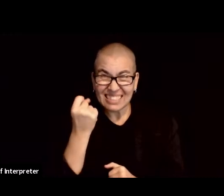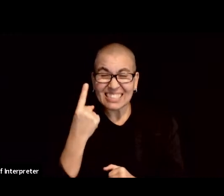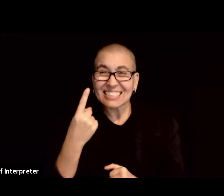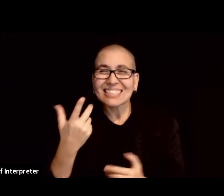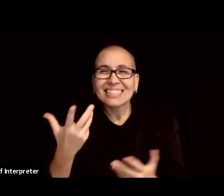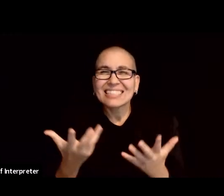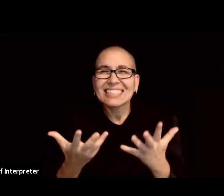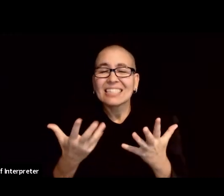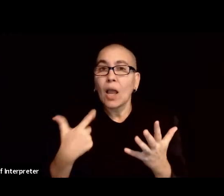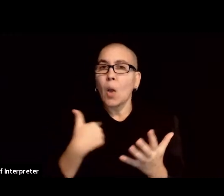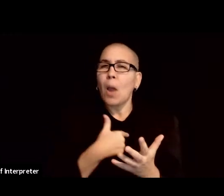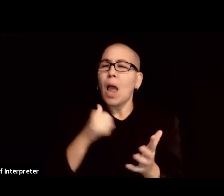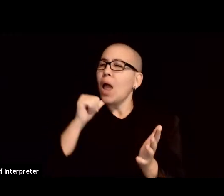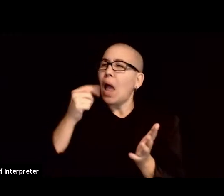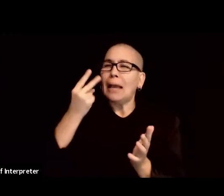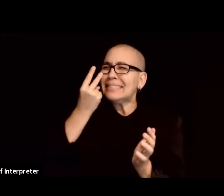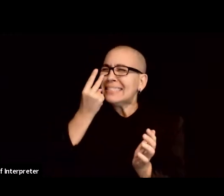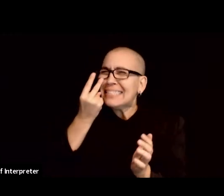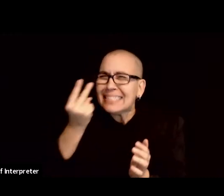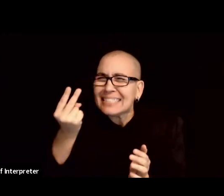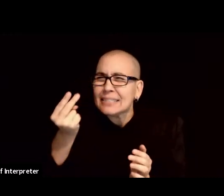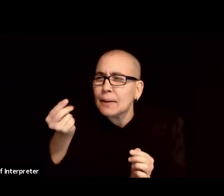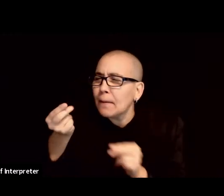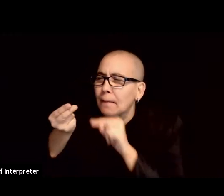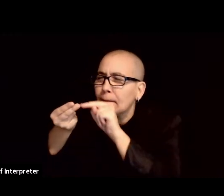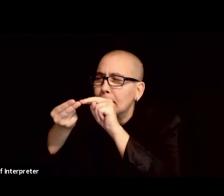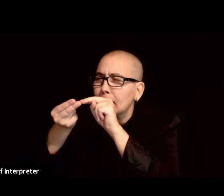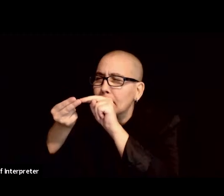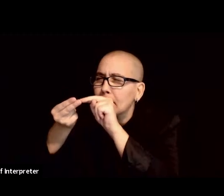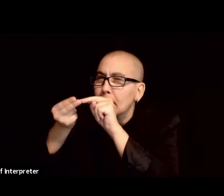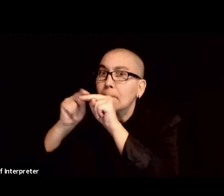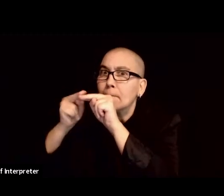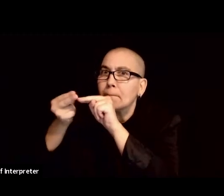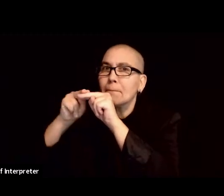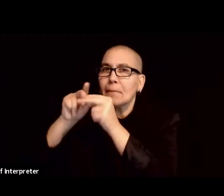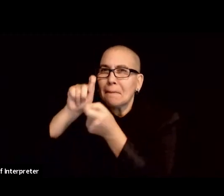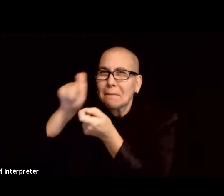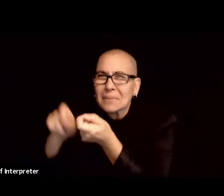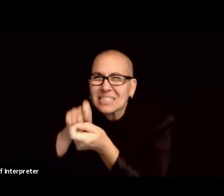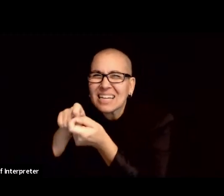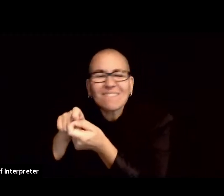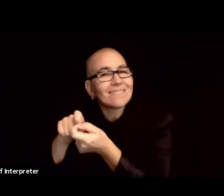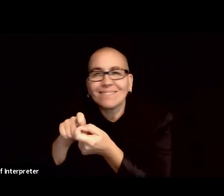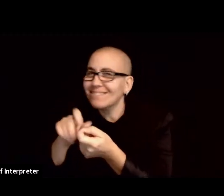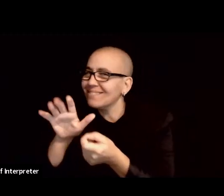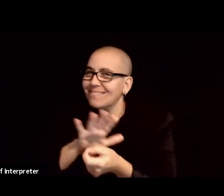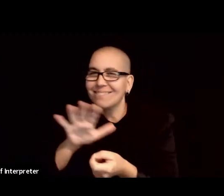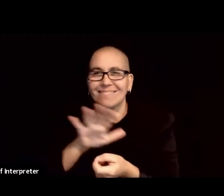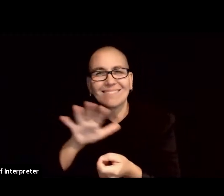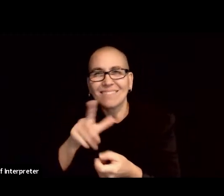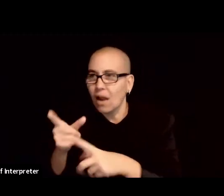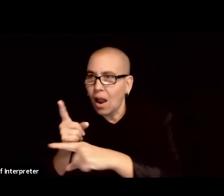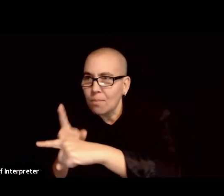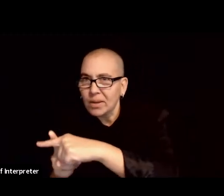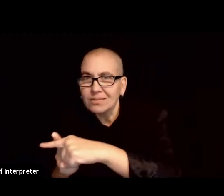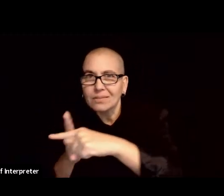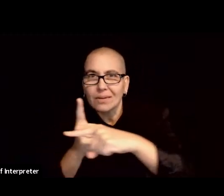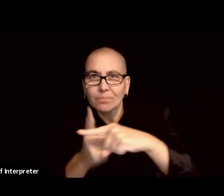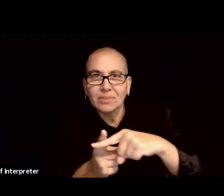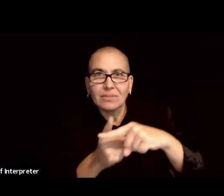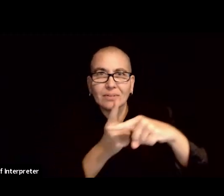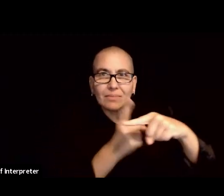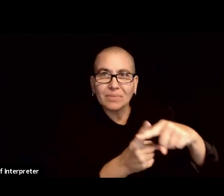to any particular cause. So in other words, southwestern Minnesota doesn't have a